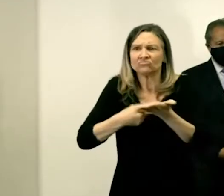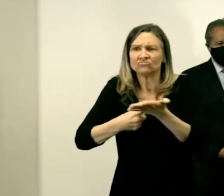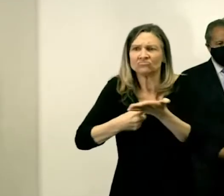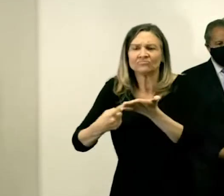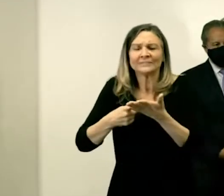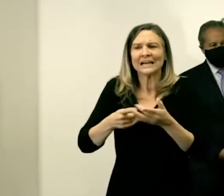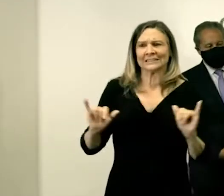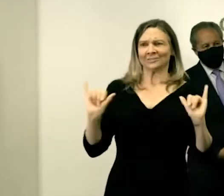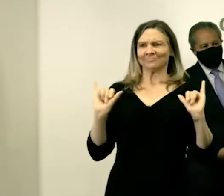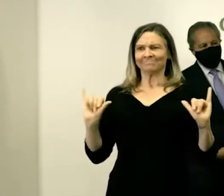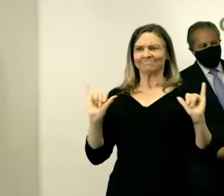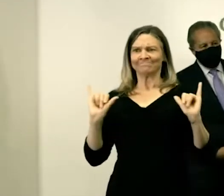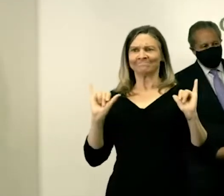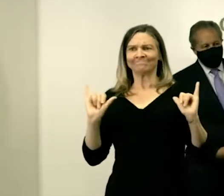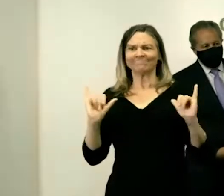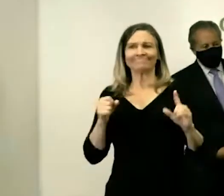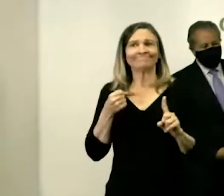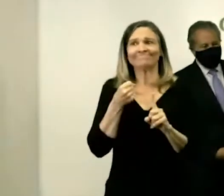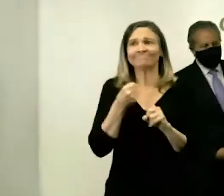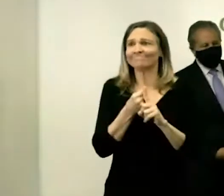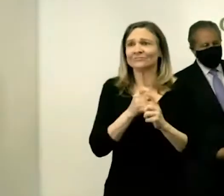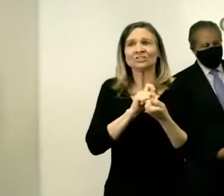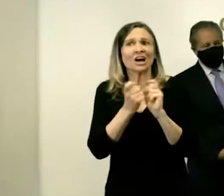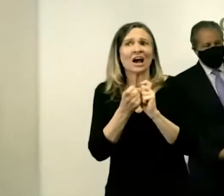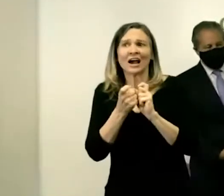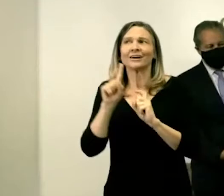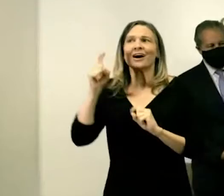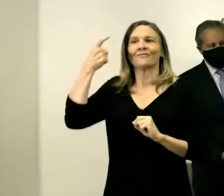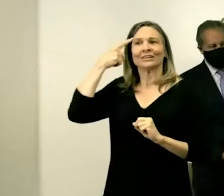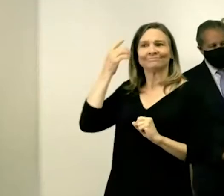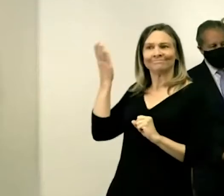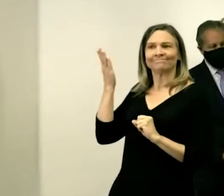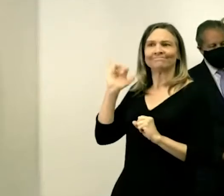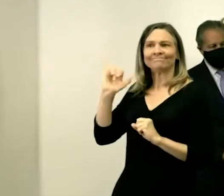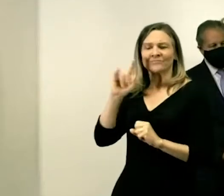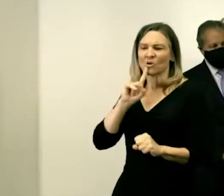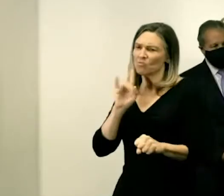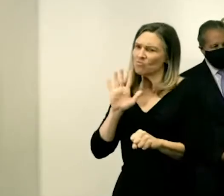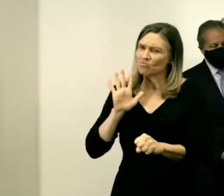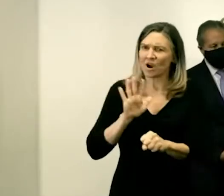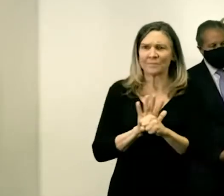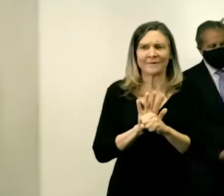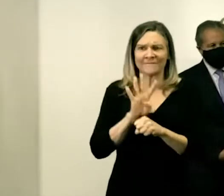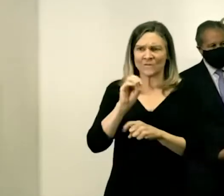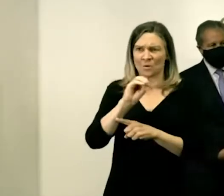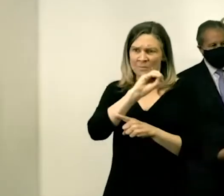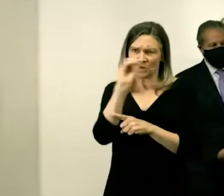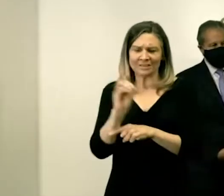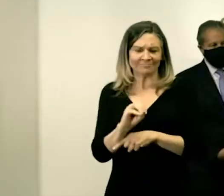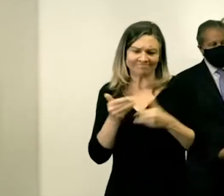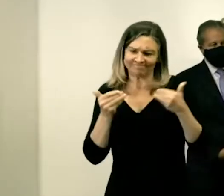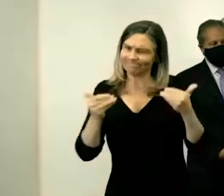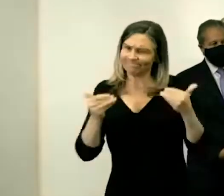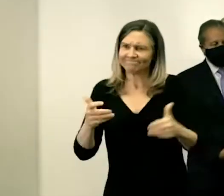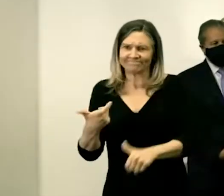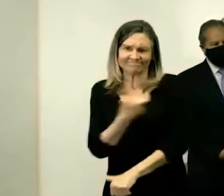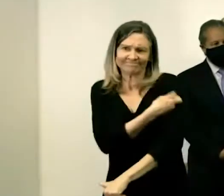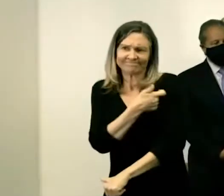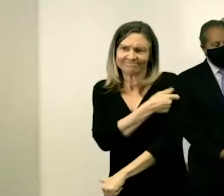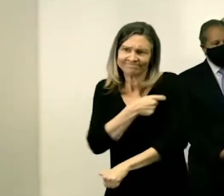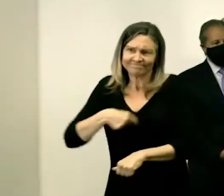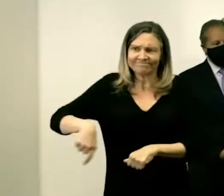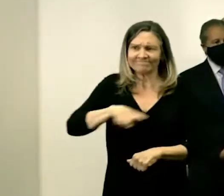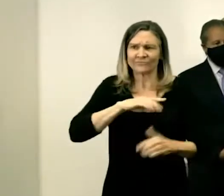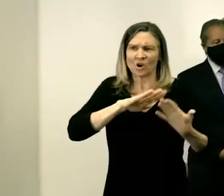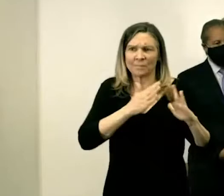was when the governor said, hey, we have to dedicate 40% of these vaccines to those communities that